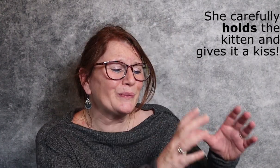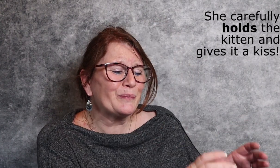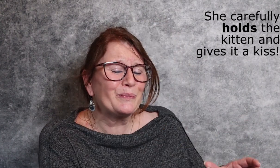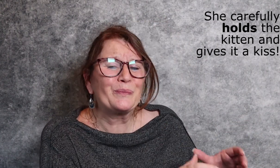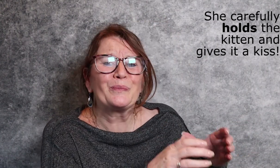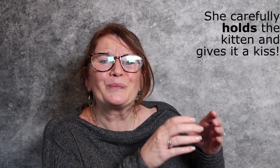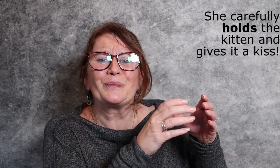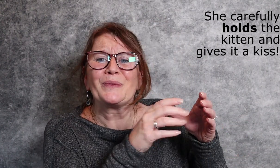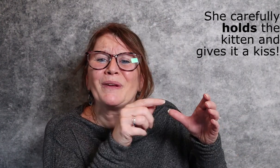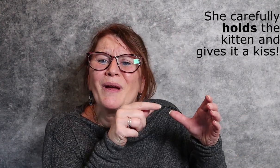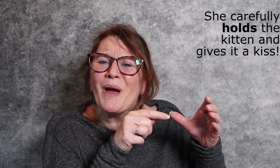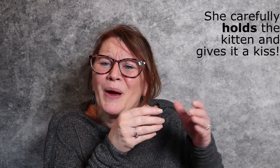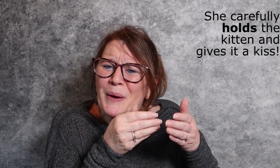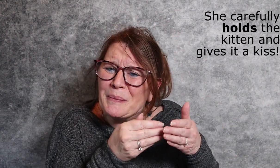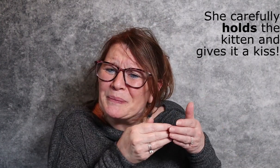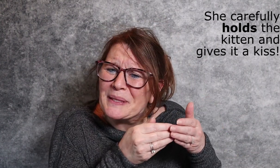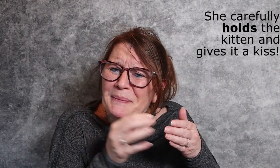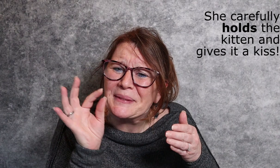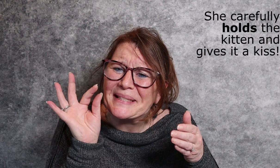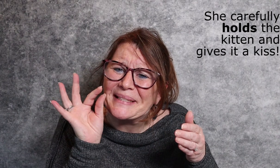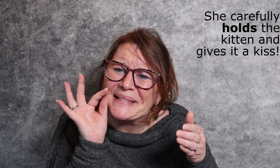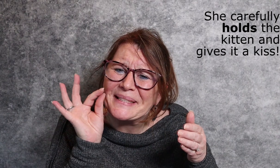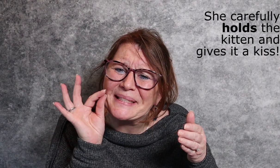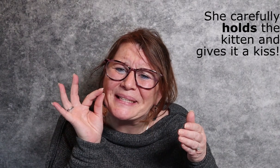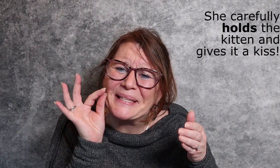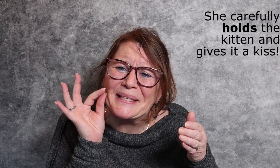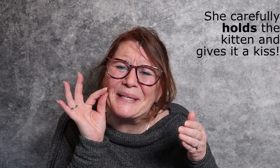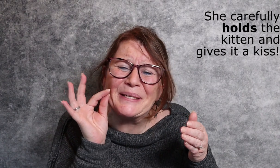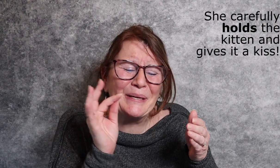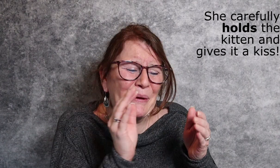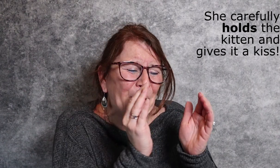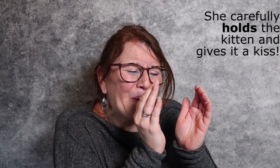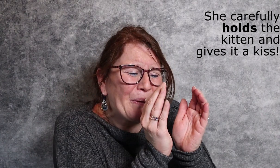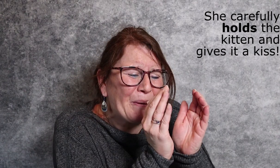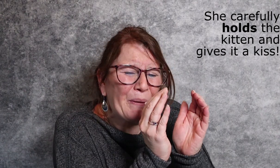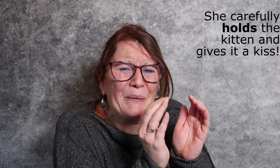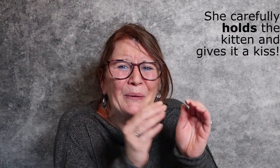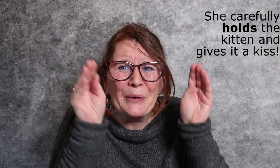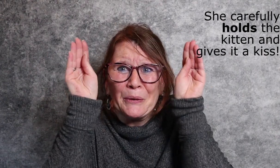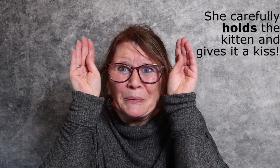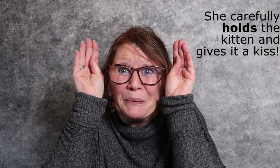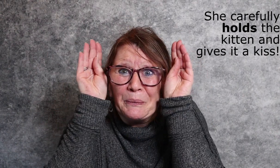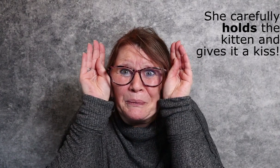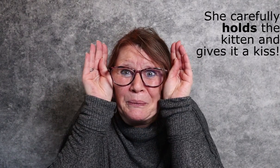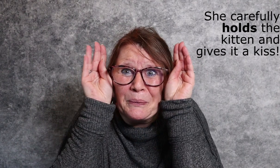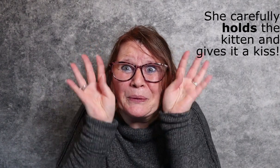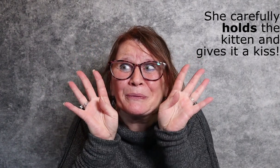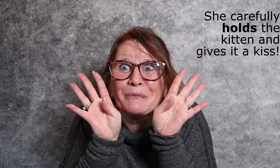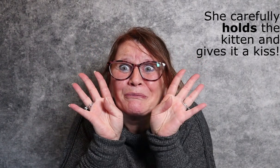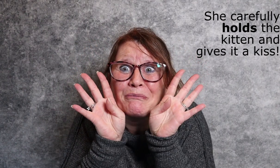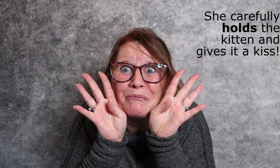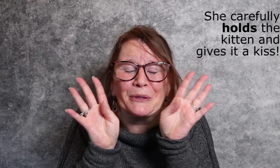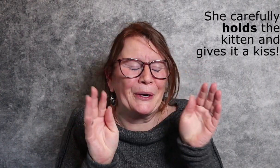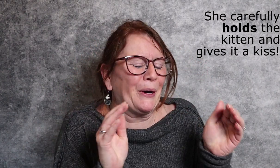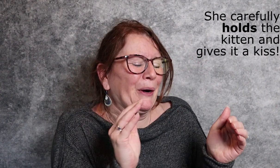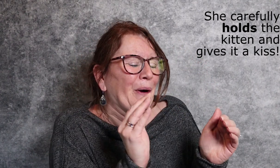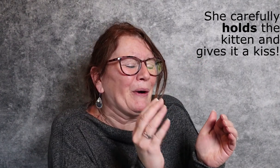A little girl lifts up a little kitten, small with cute little ears